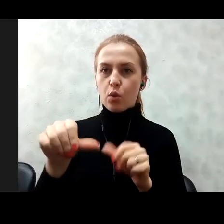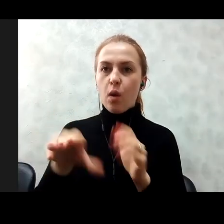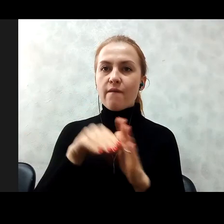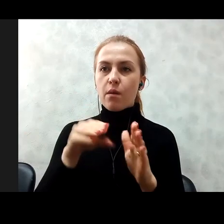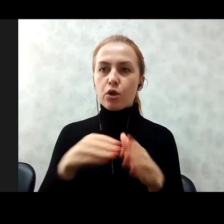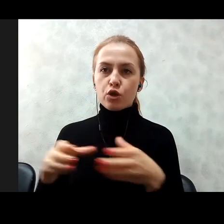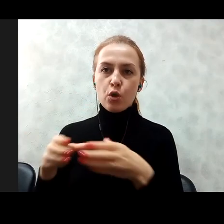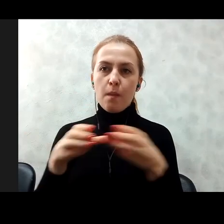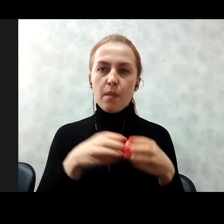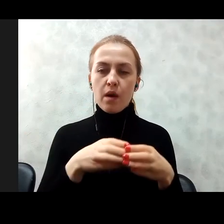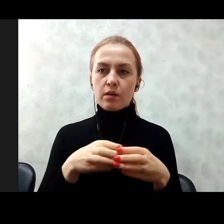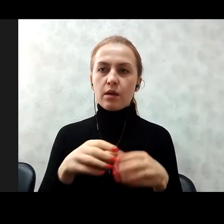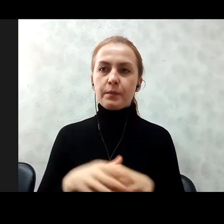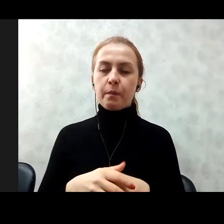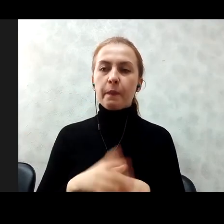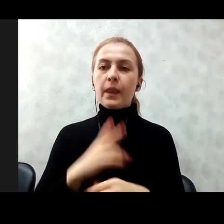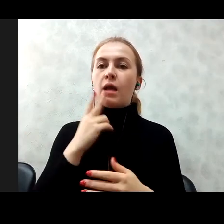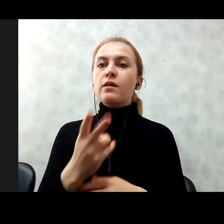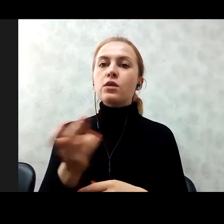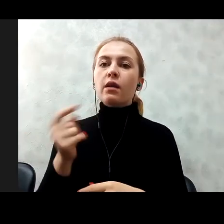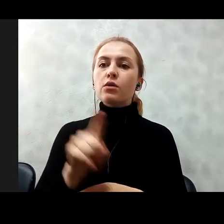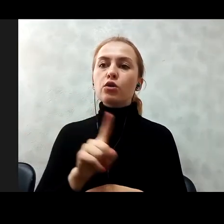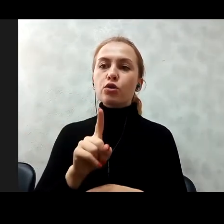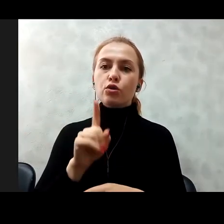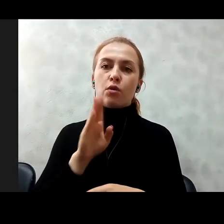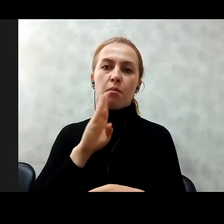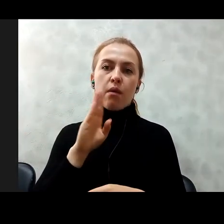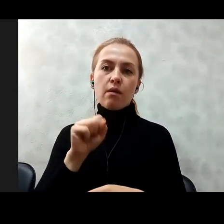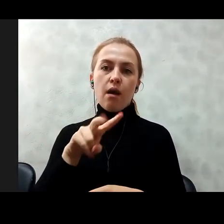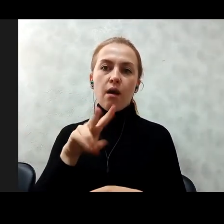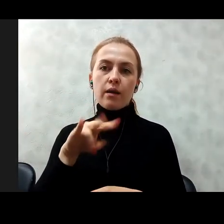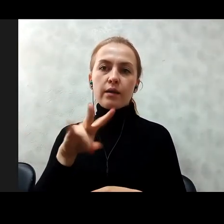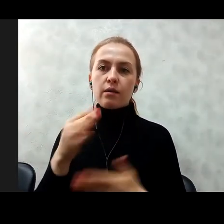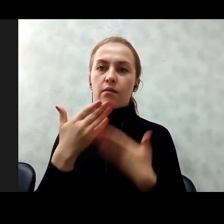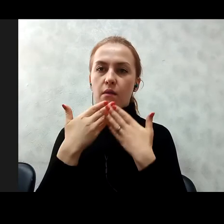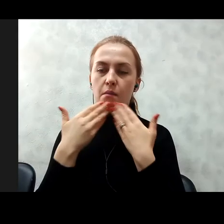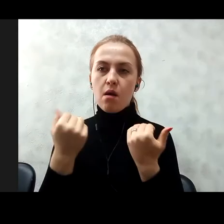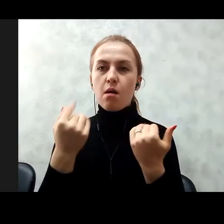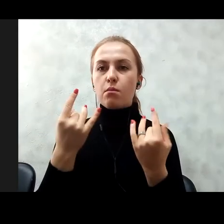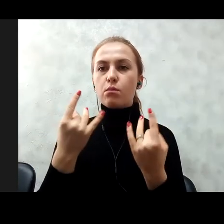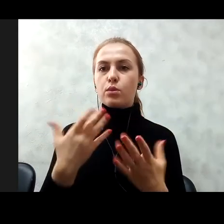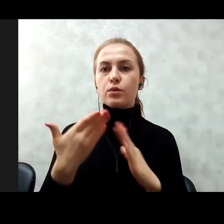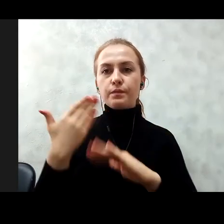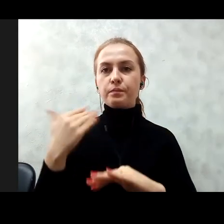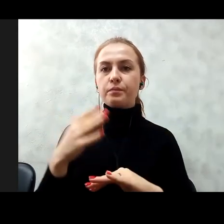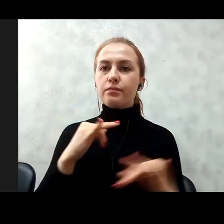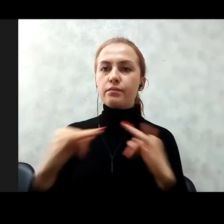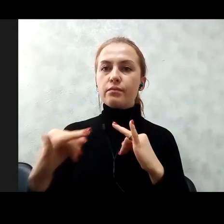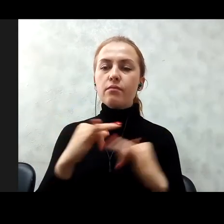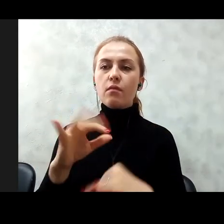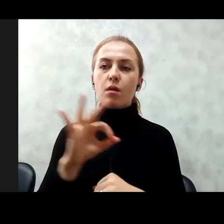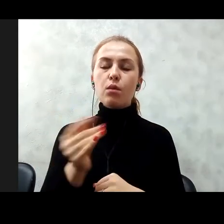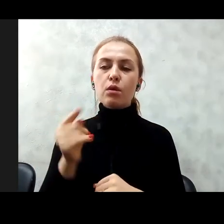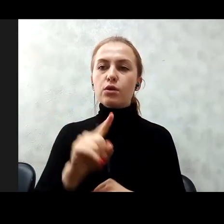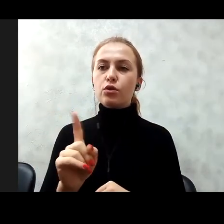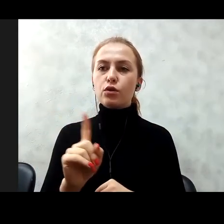And those recommendations can affect all other election campaigns. Since we haven't got Alina with